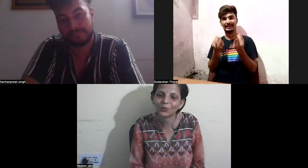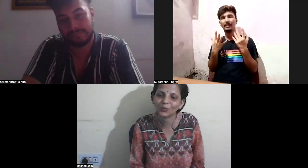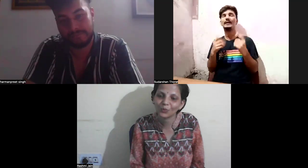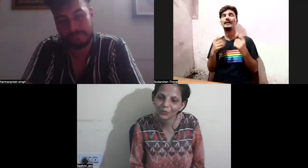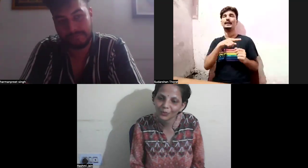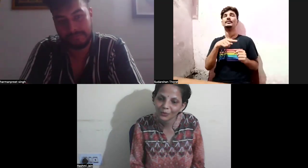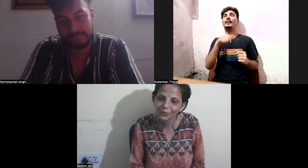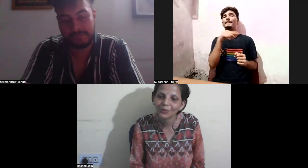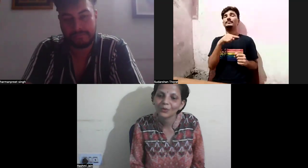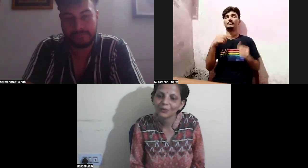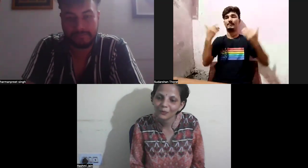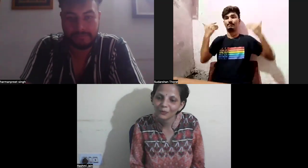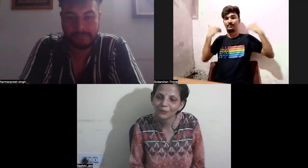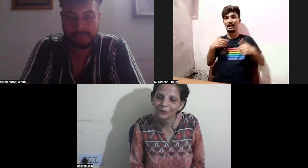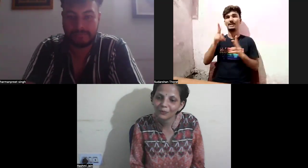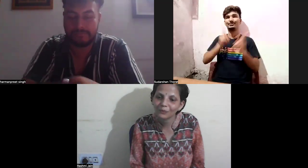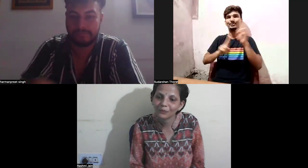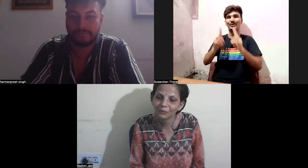laser treatment.